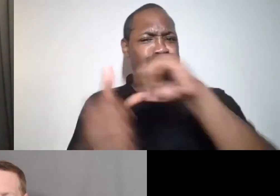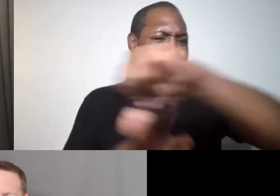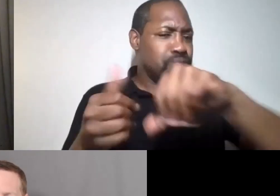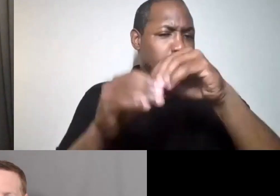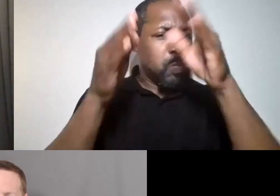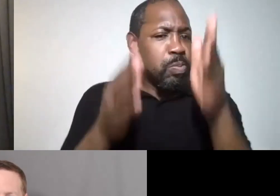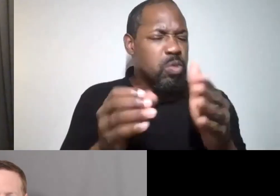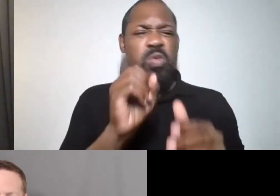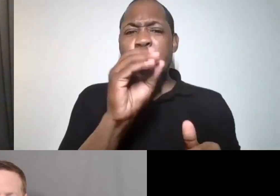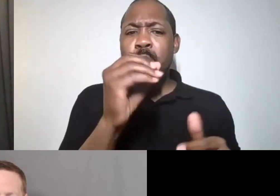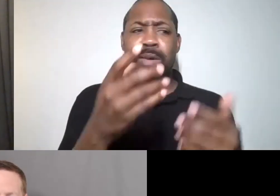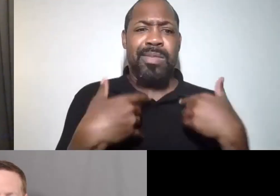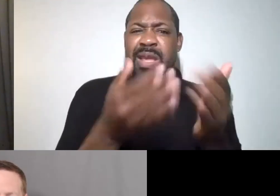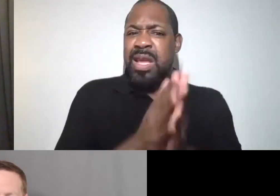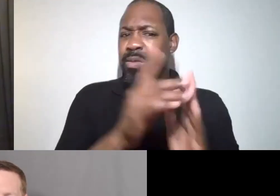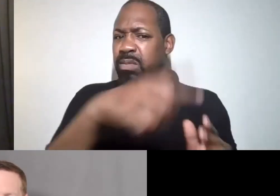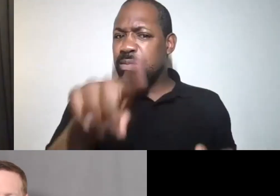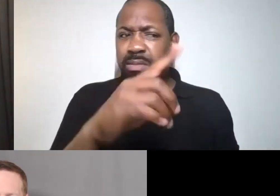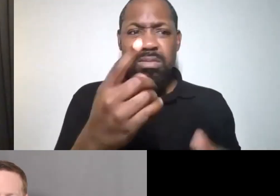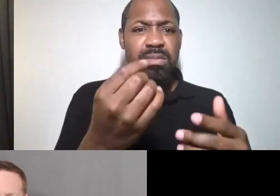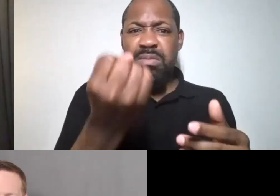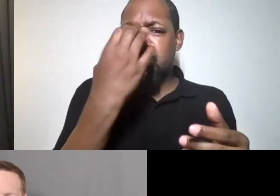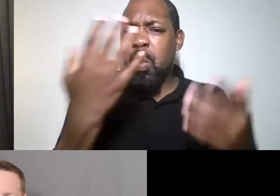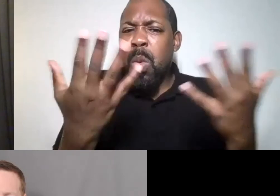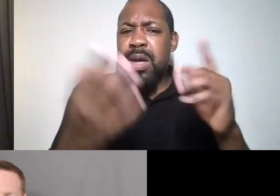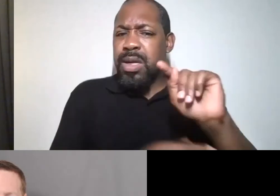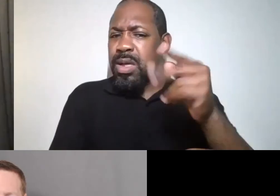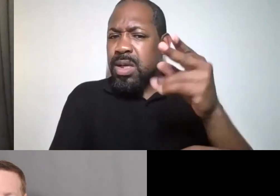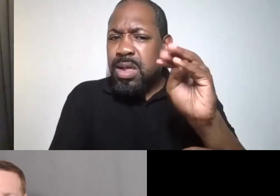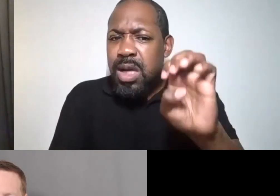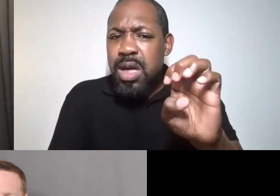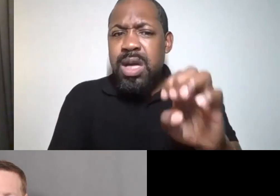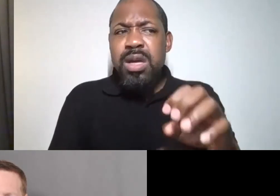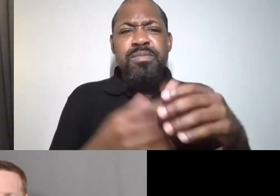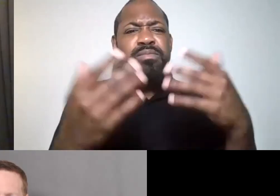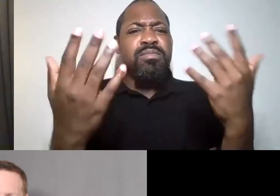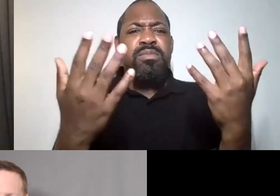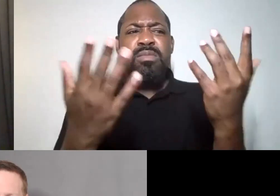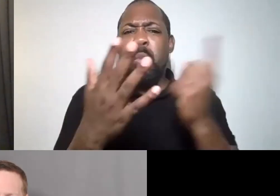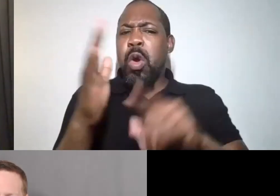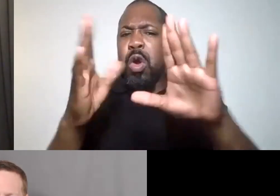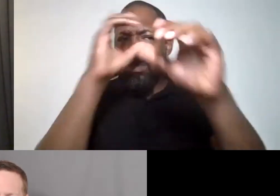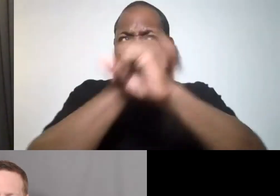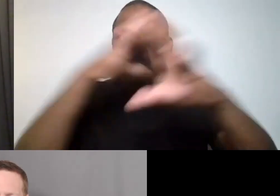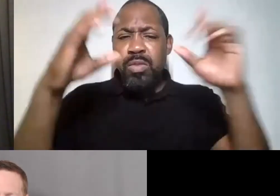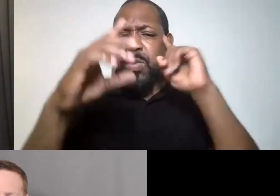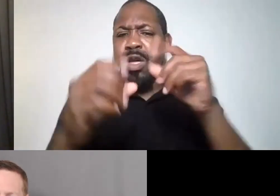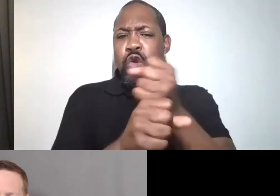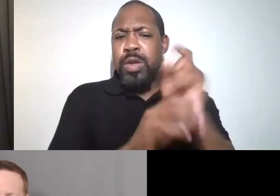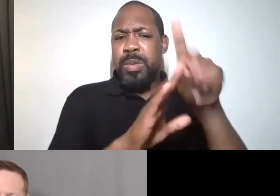person at the very end of the event, so that we would have exhibit tables. And we would like to get a sense of what the vision